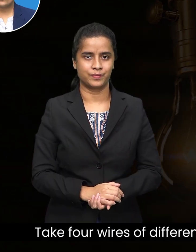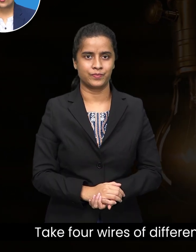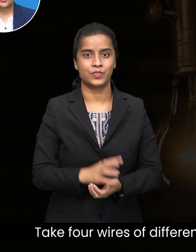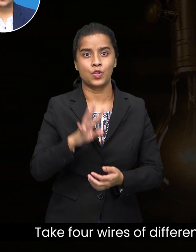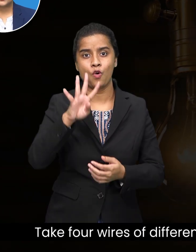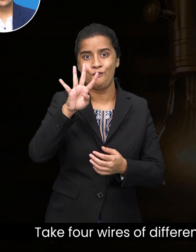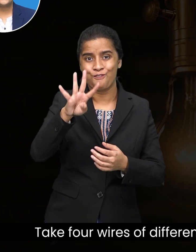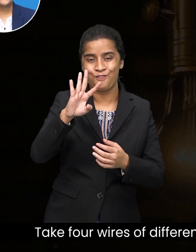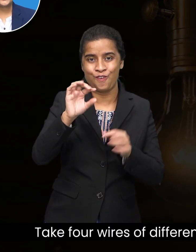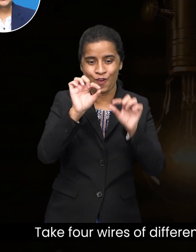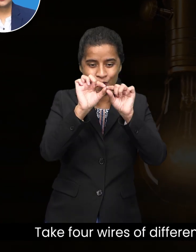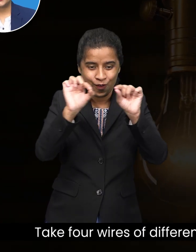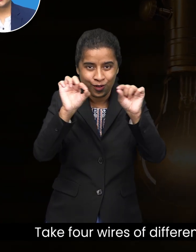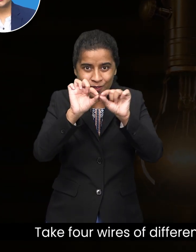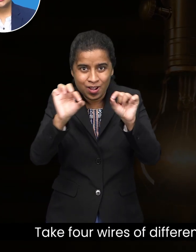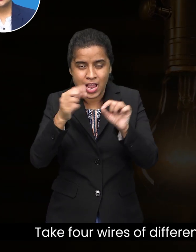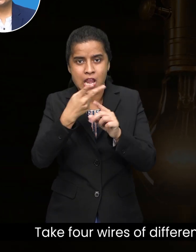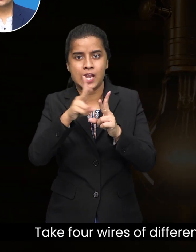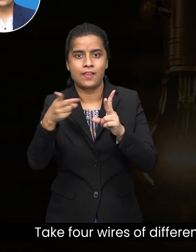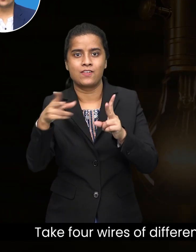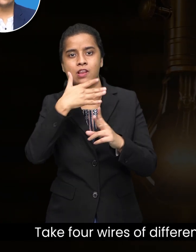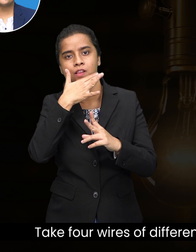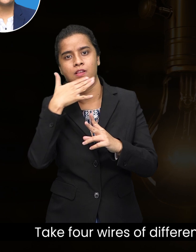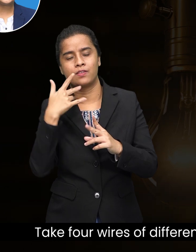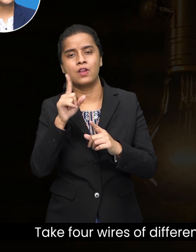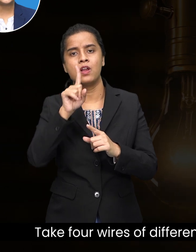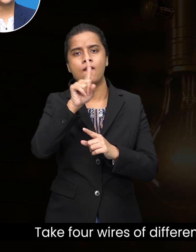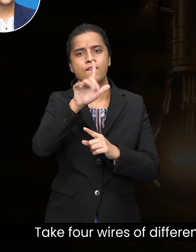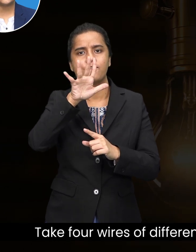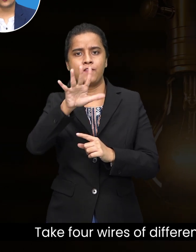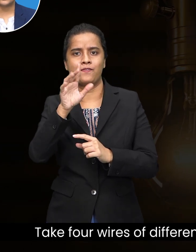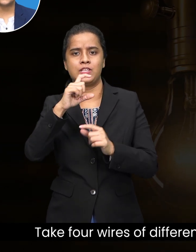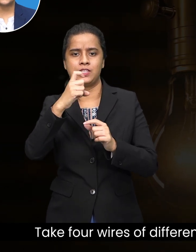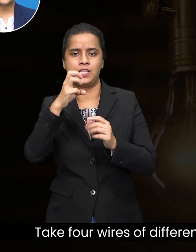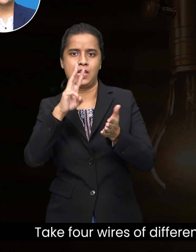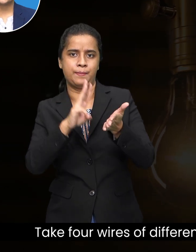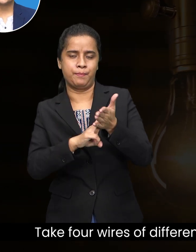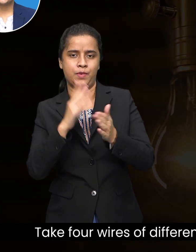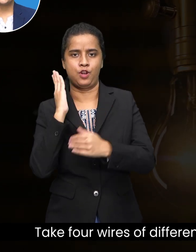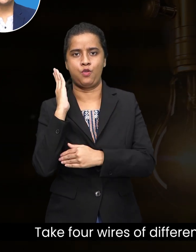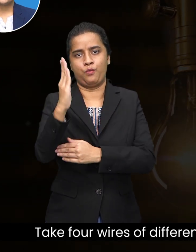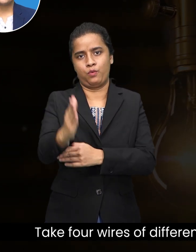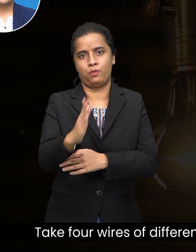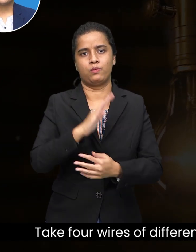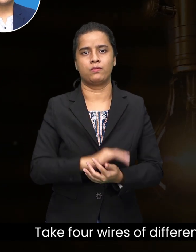Take 4 wires of different colors, each about 15 cm long.